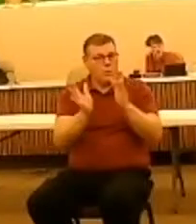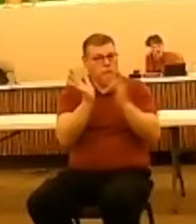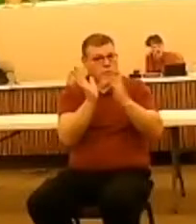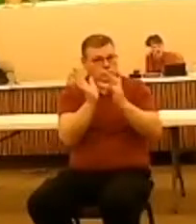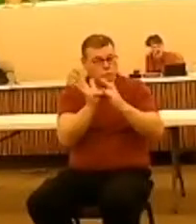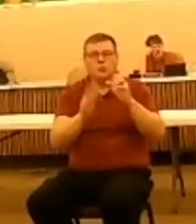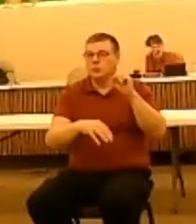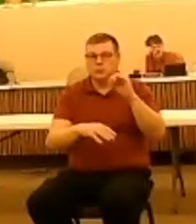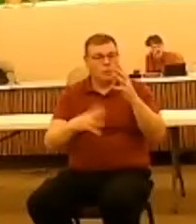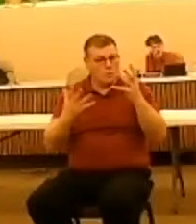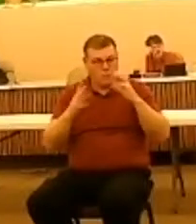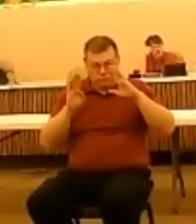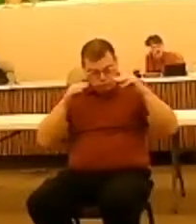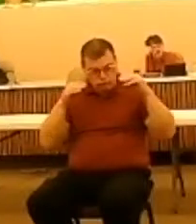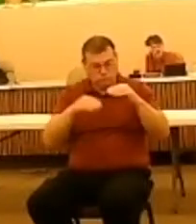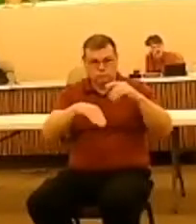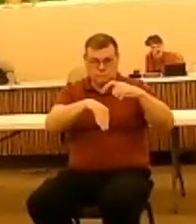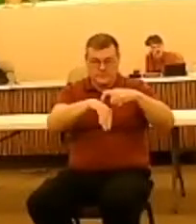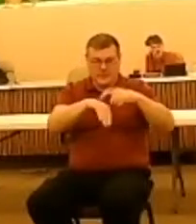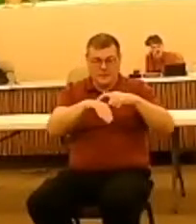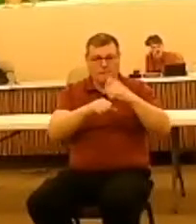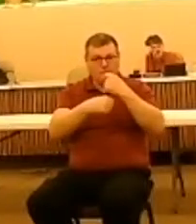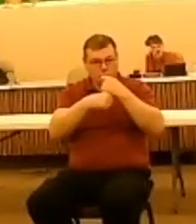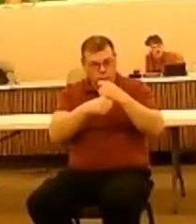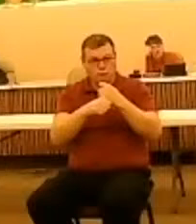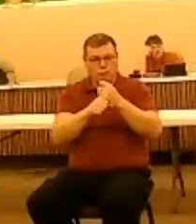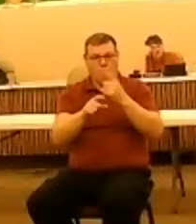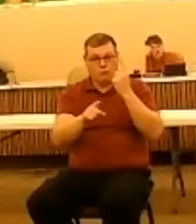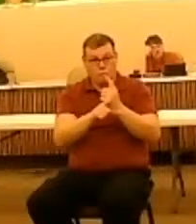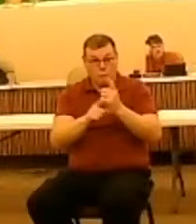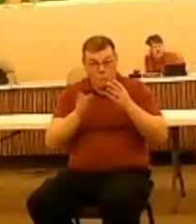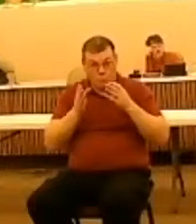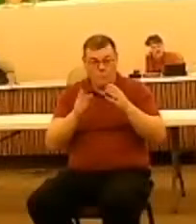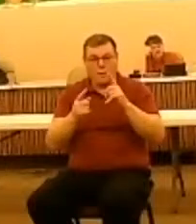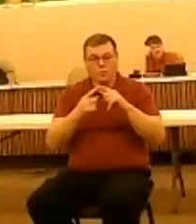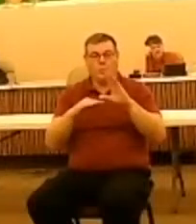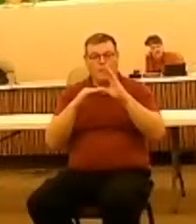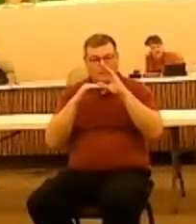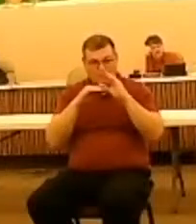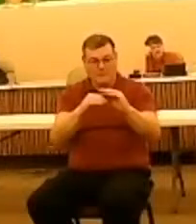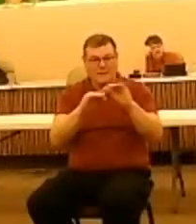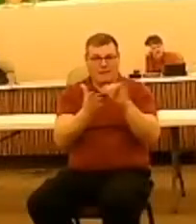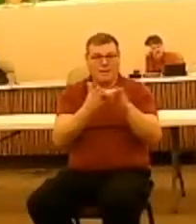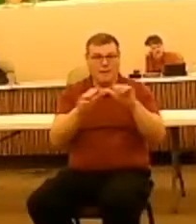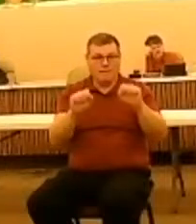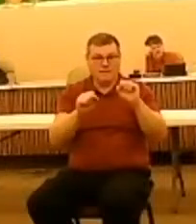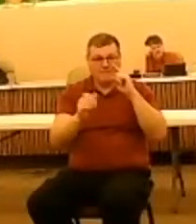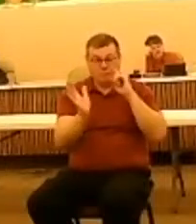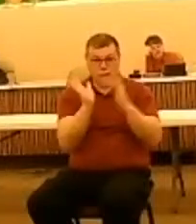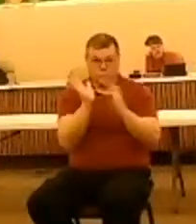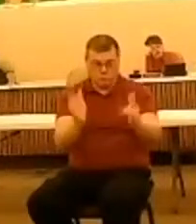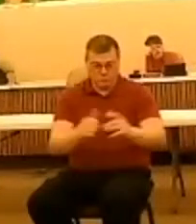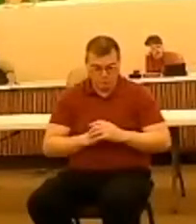of additional time crafting this in such a way as to try to minimize that potential for abuse.